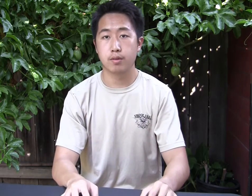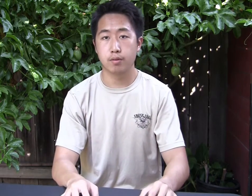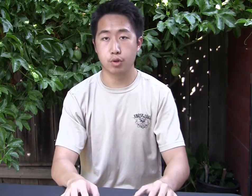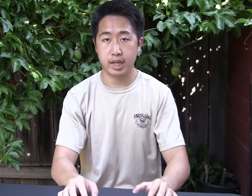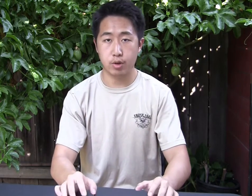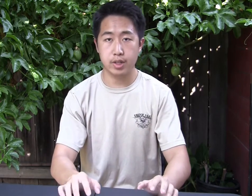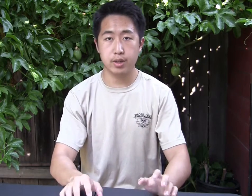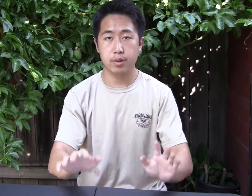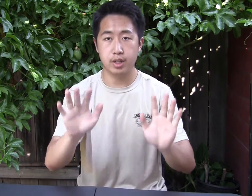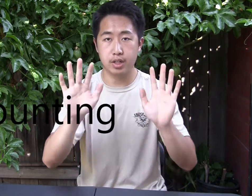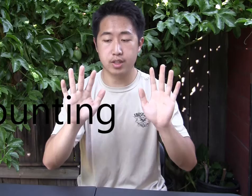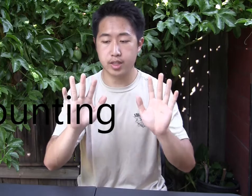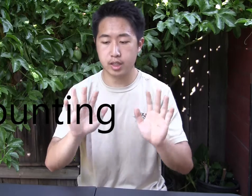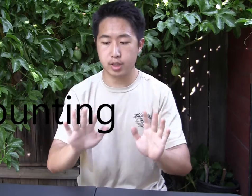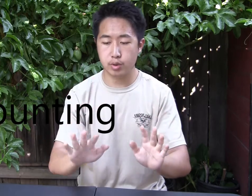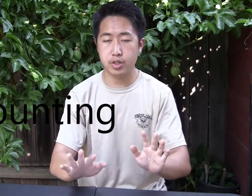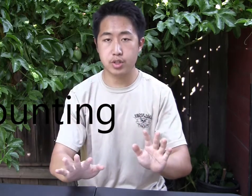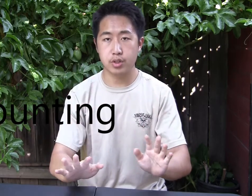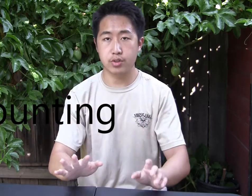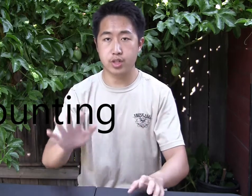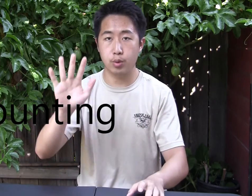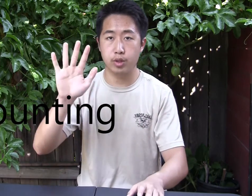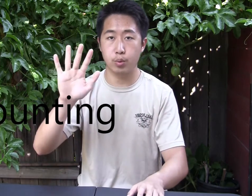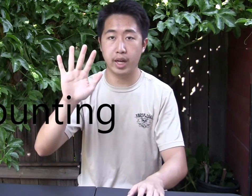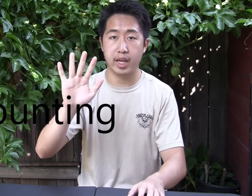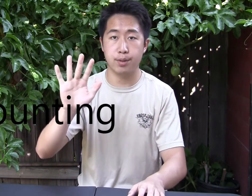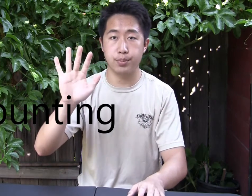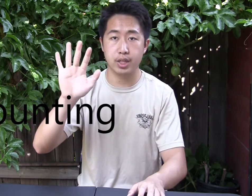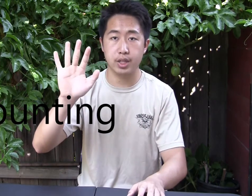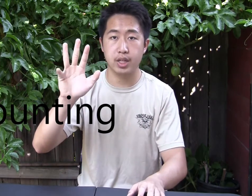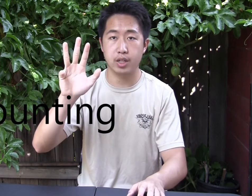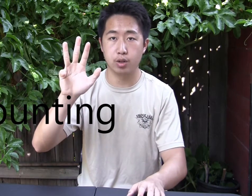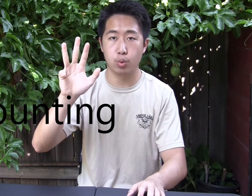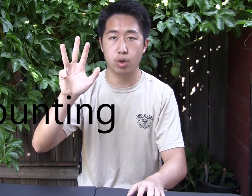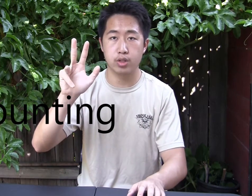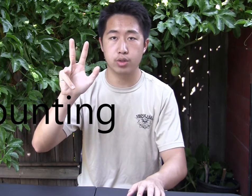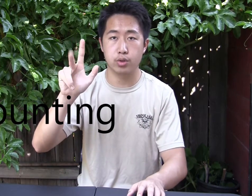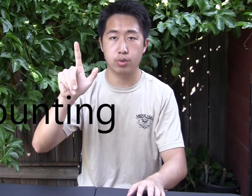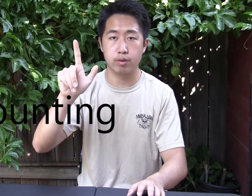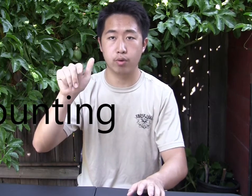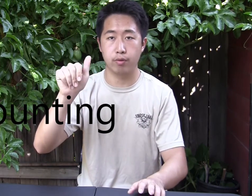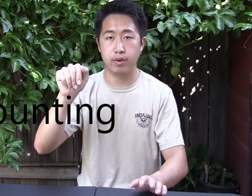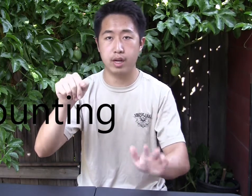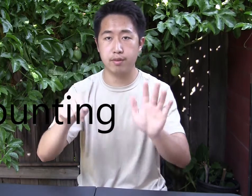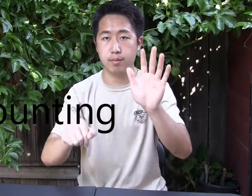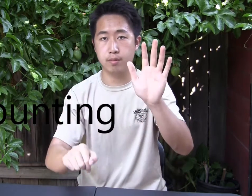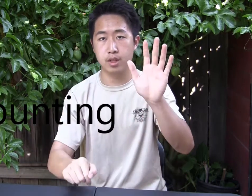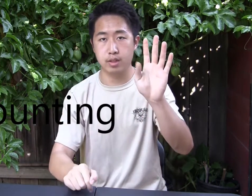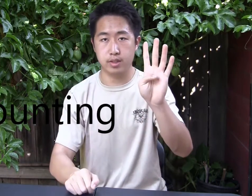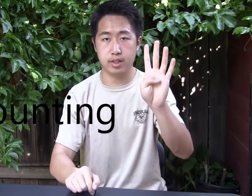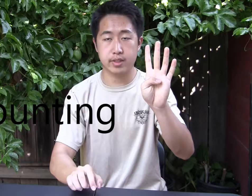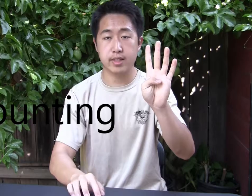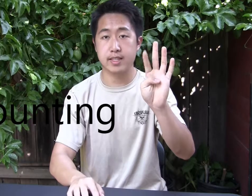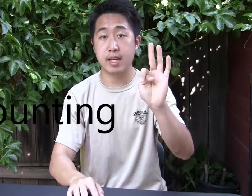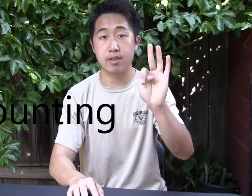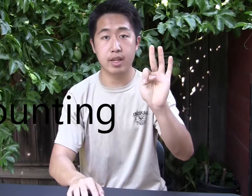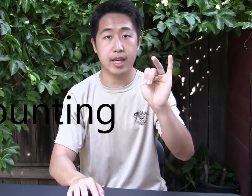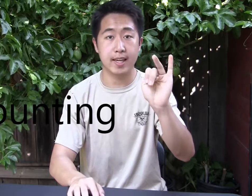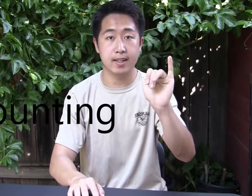For counting in Indian Sign Language, you start with your right hand pinky and go 1, 2, 3, 4, 5, 6, 7, 8, 9,